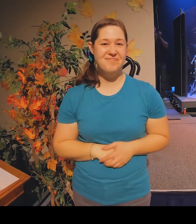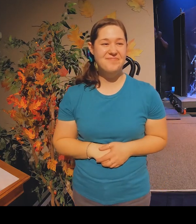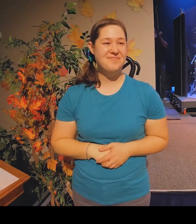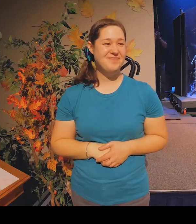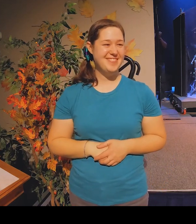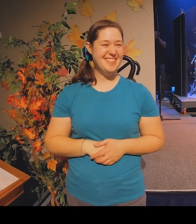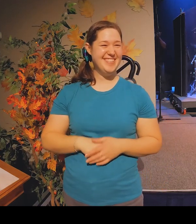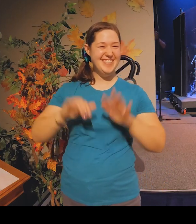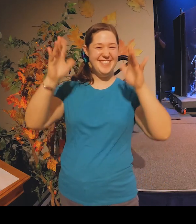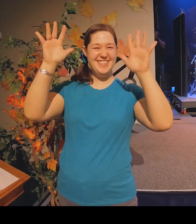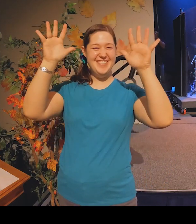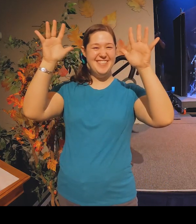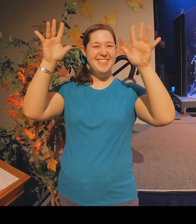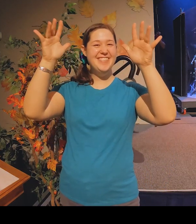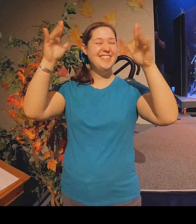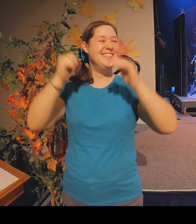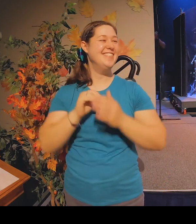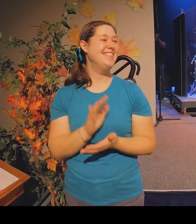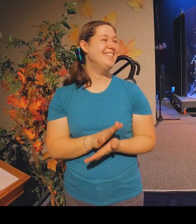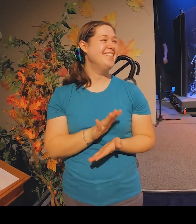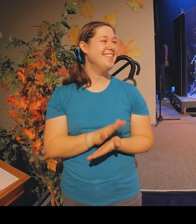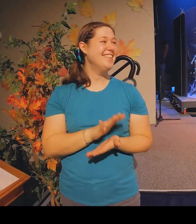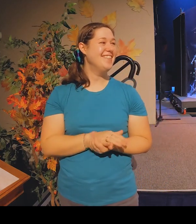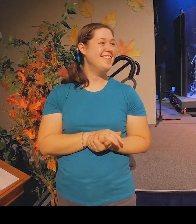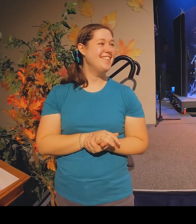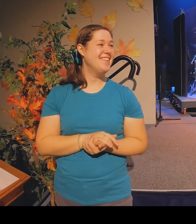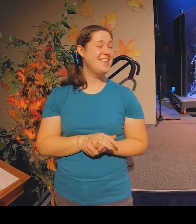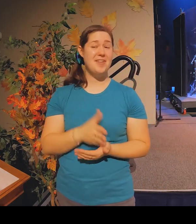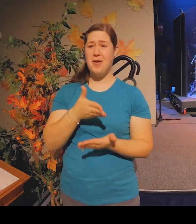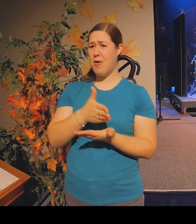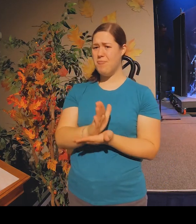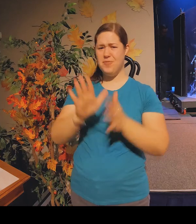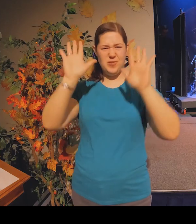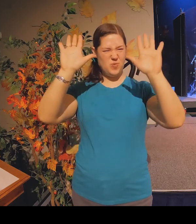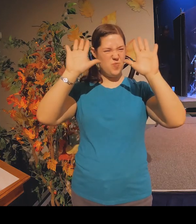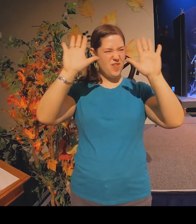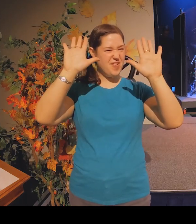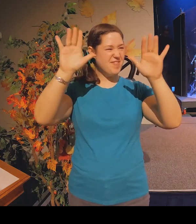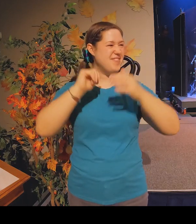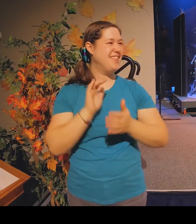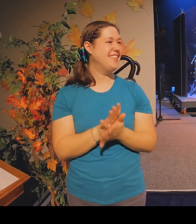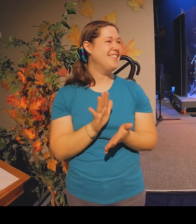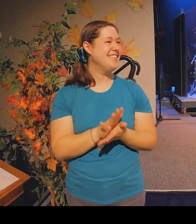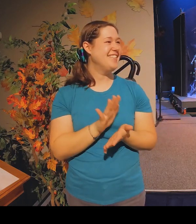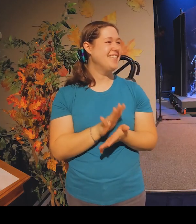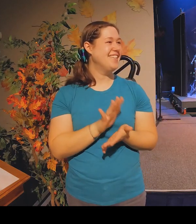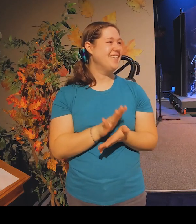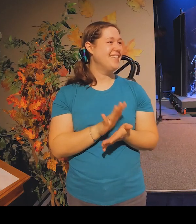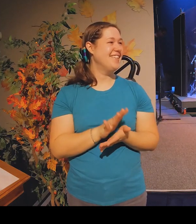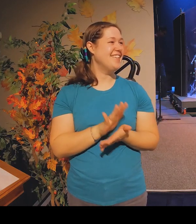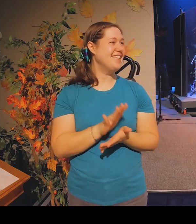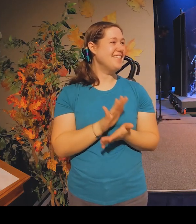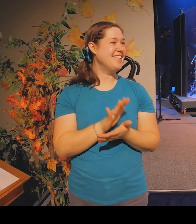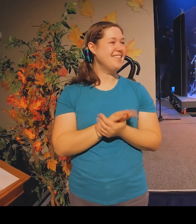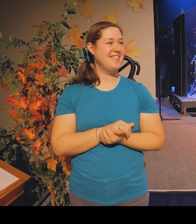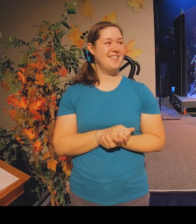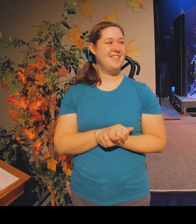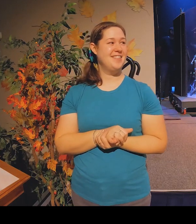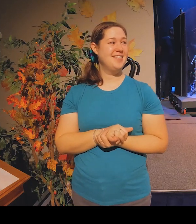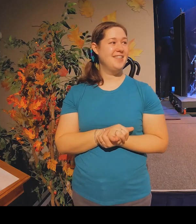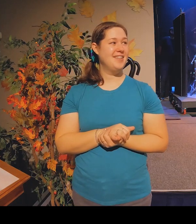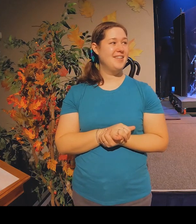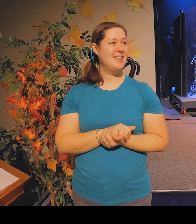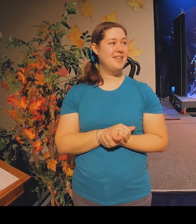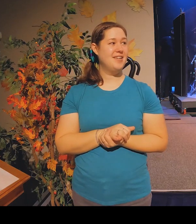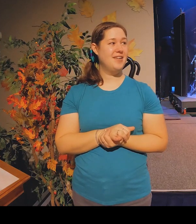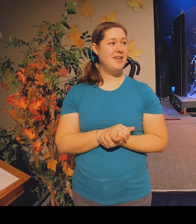Cody, all right. This is great. What a great group. Don't you love it? And let's